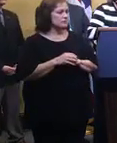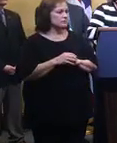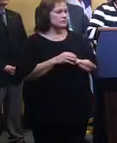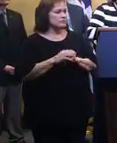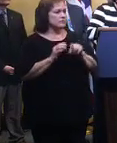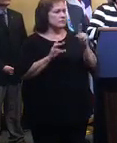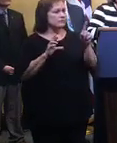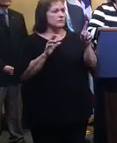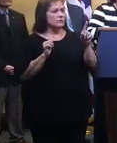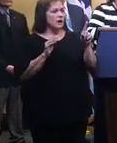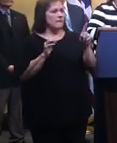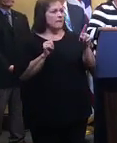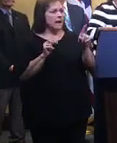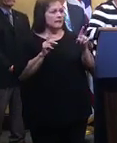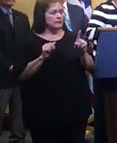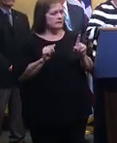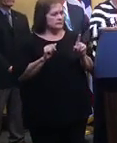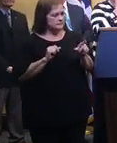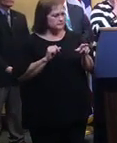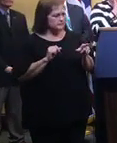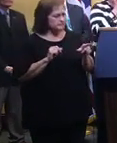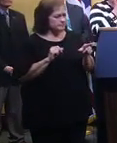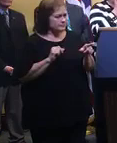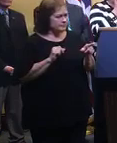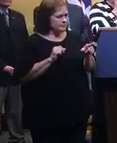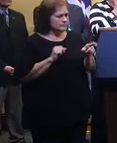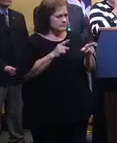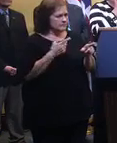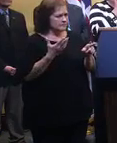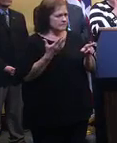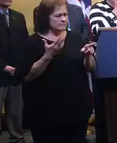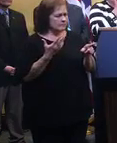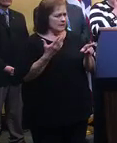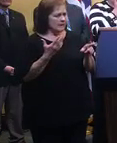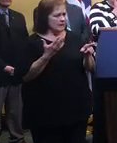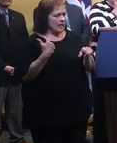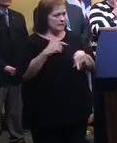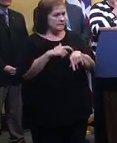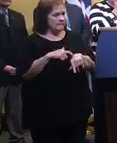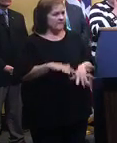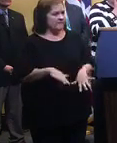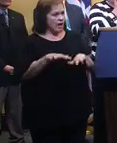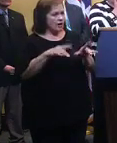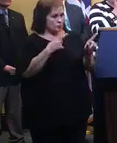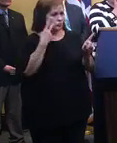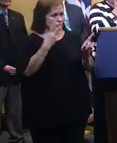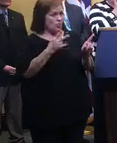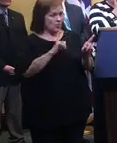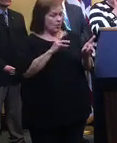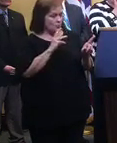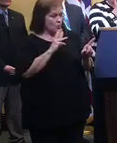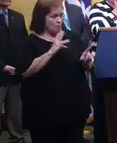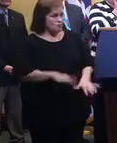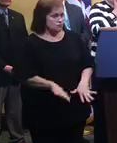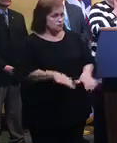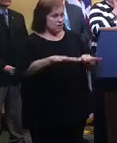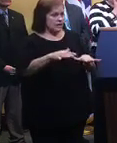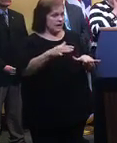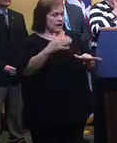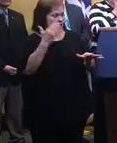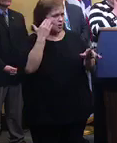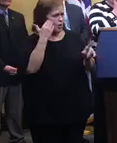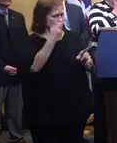Amanda Roberts, Box 8. Just the last flooding event, we saw a lot of rainwater buildup in the CBD, and I know it was mentioned